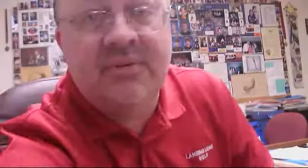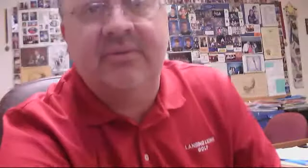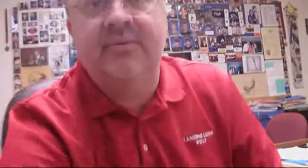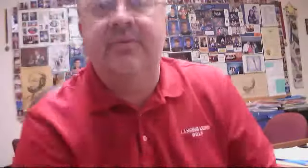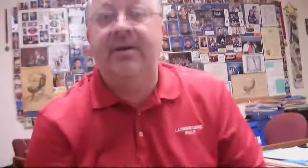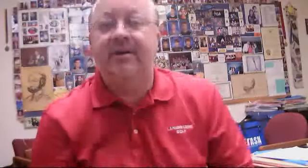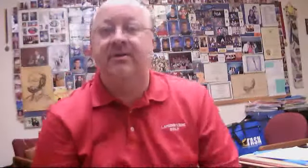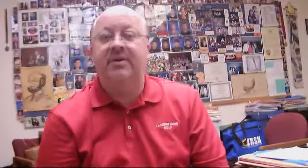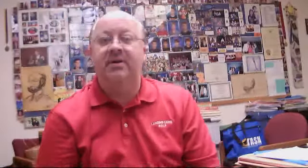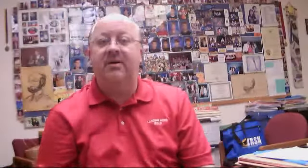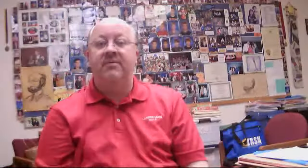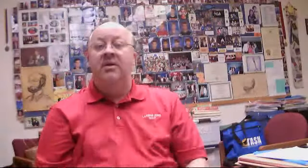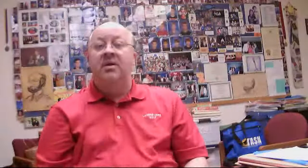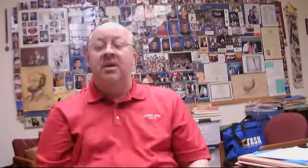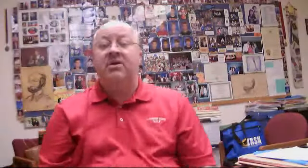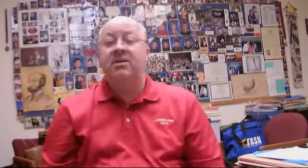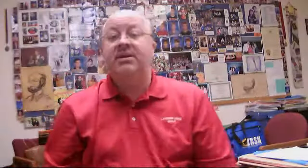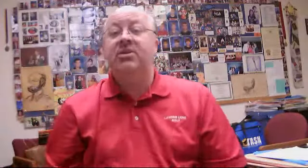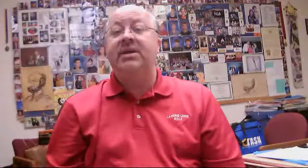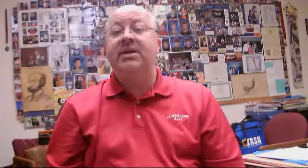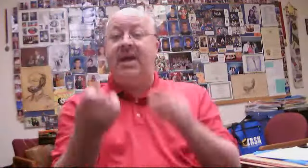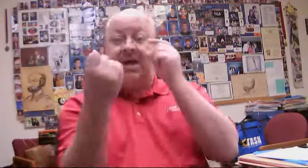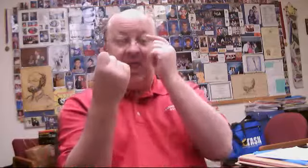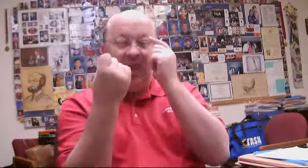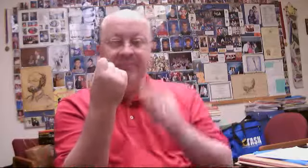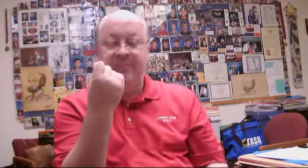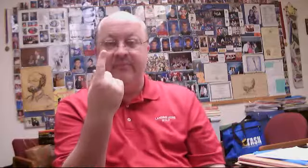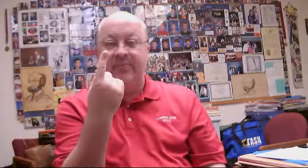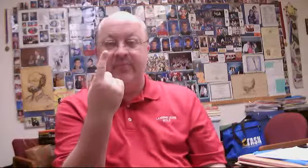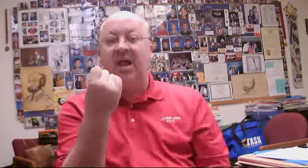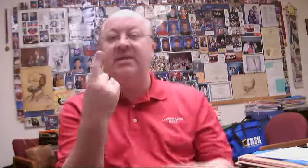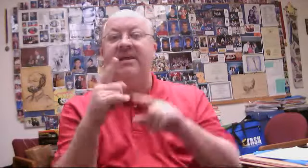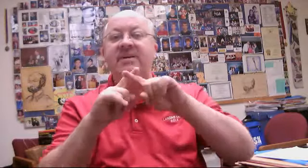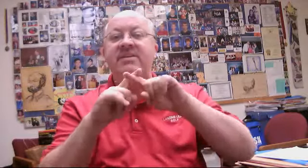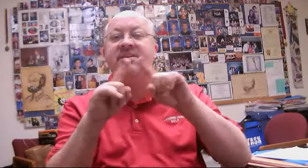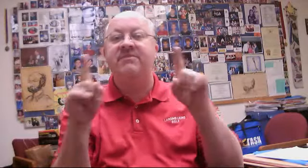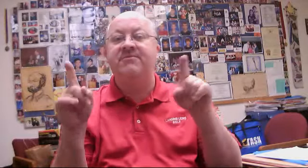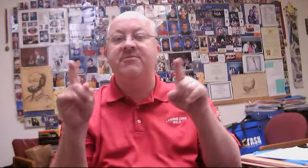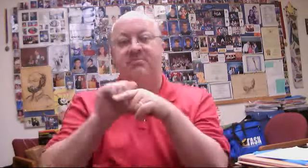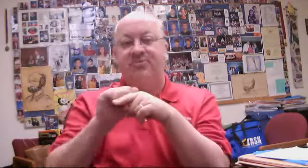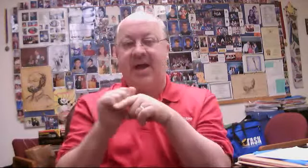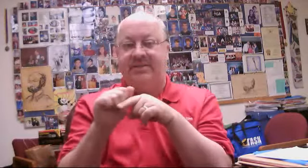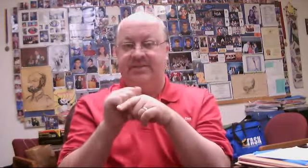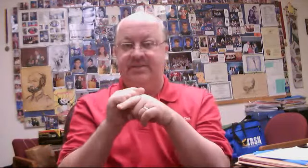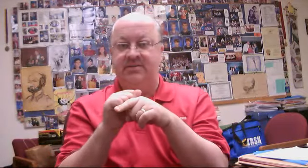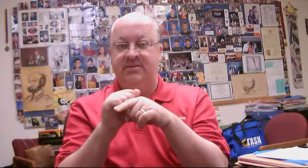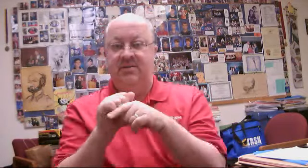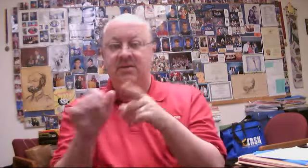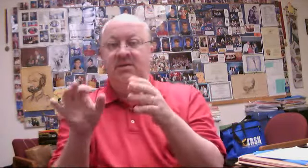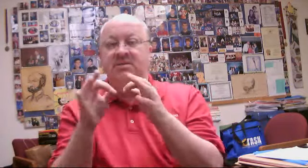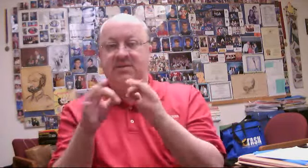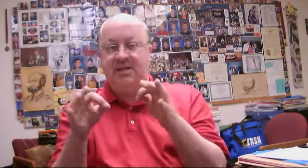better. There we go. We're going to be looking at 11 different practice